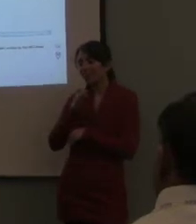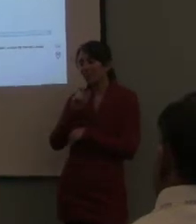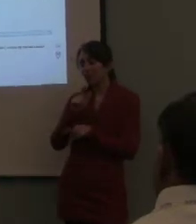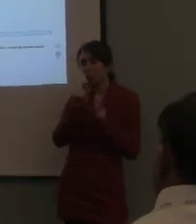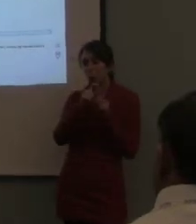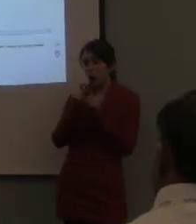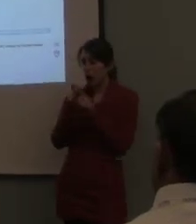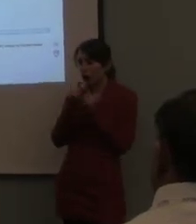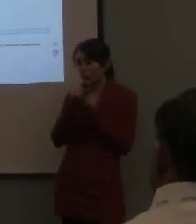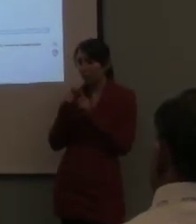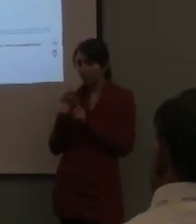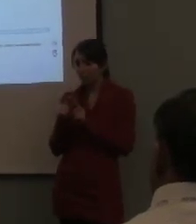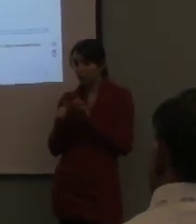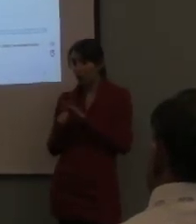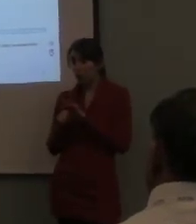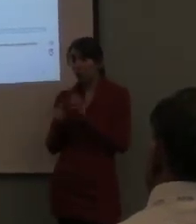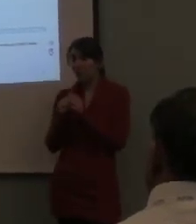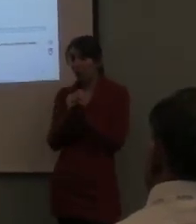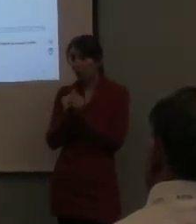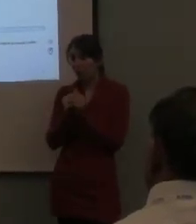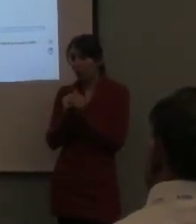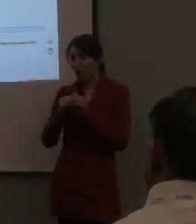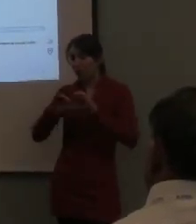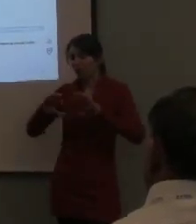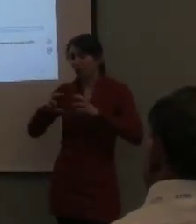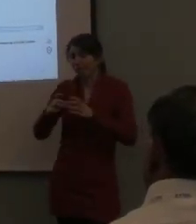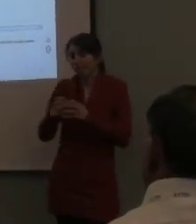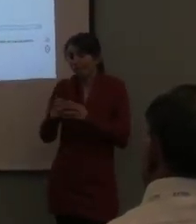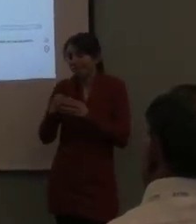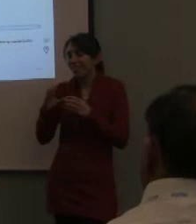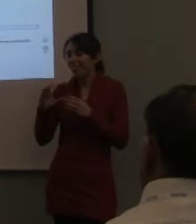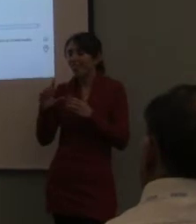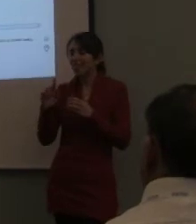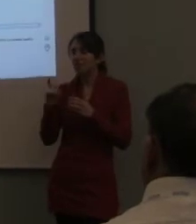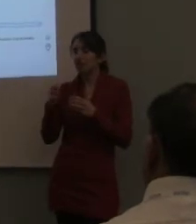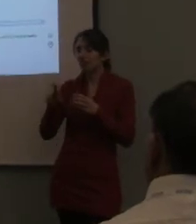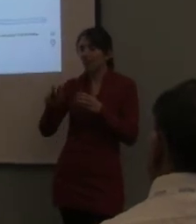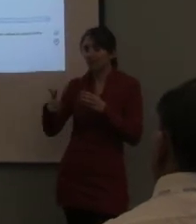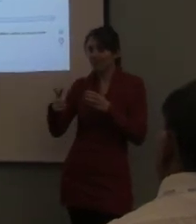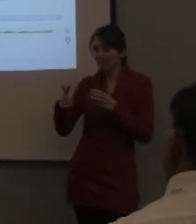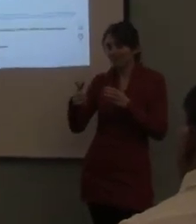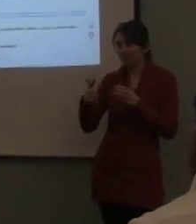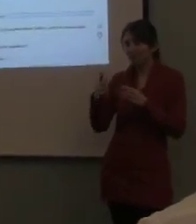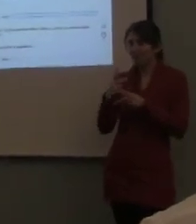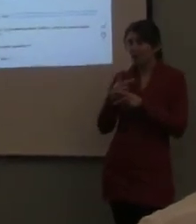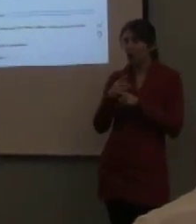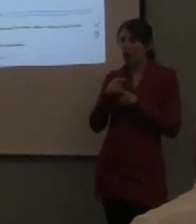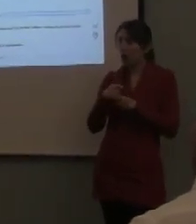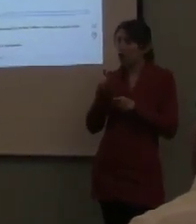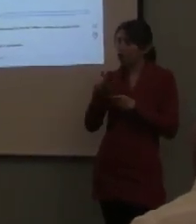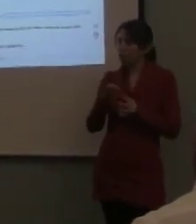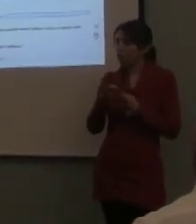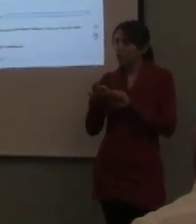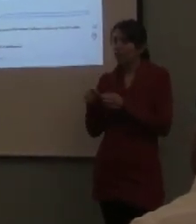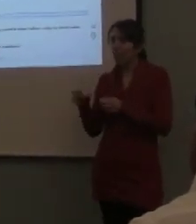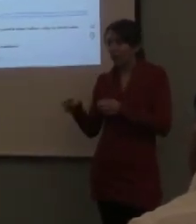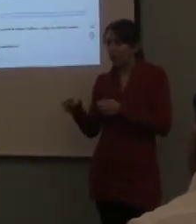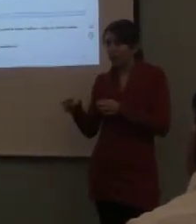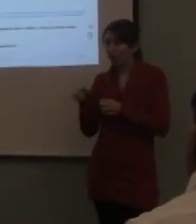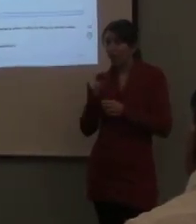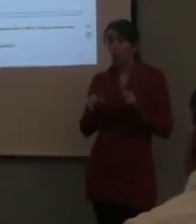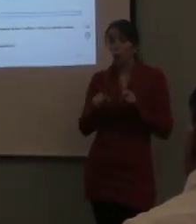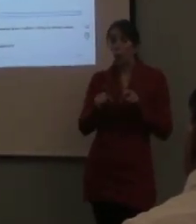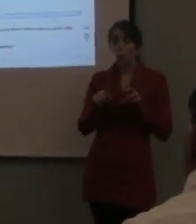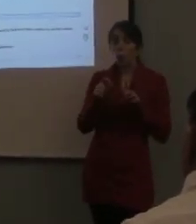sort of clustering to figure out where a link should be. It's